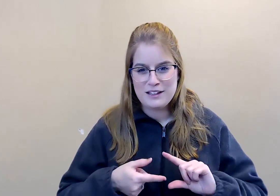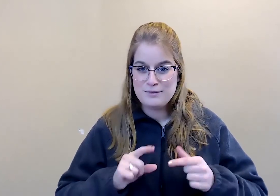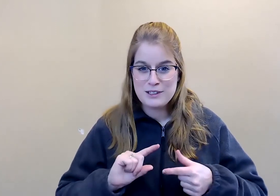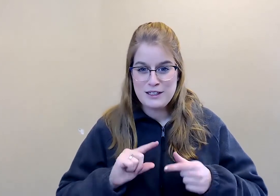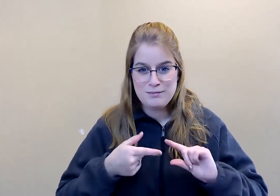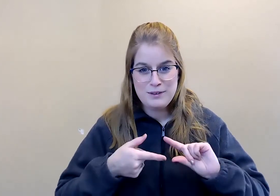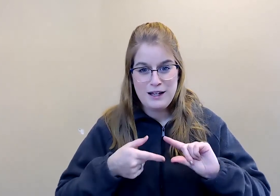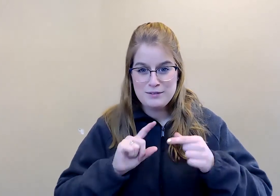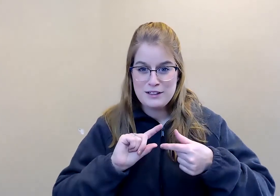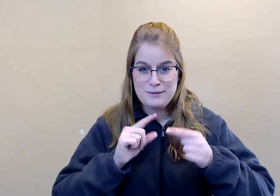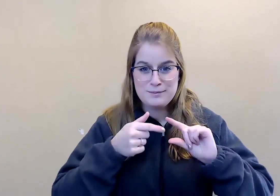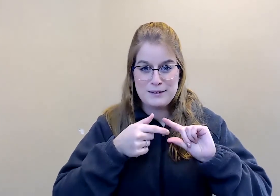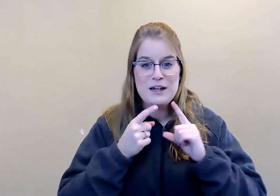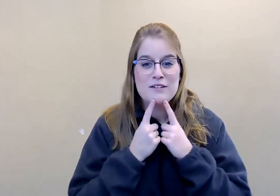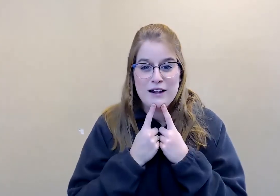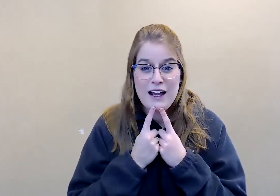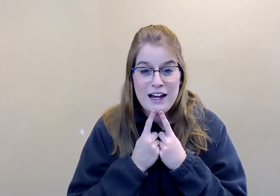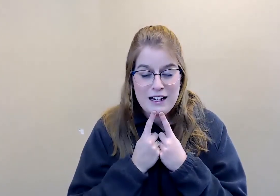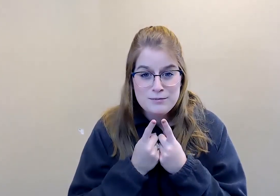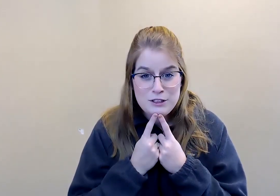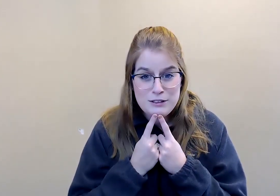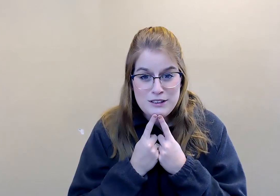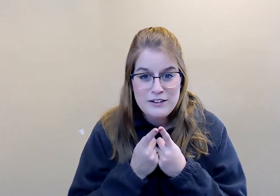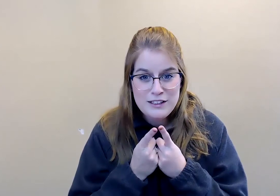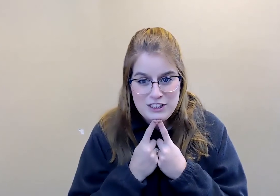them, creep them, creep them. Right up to your chin.